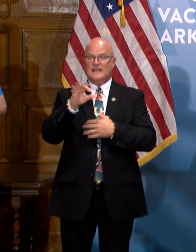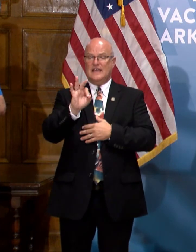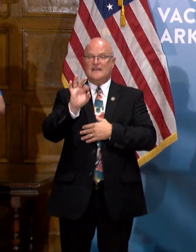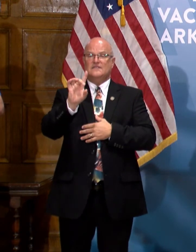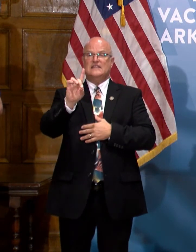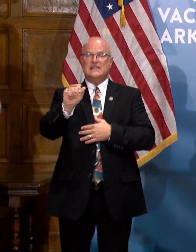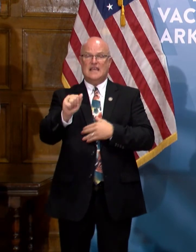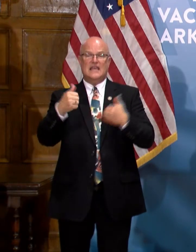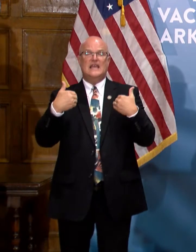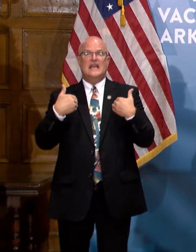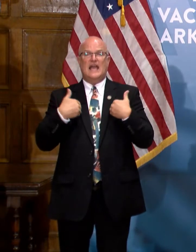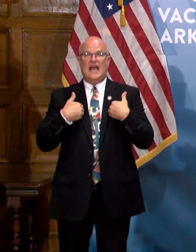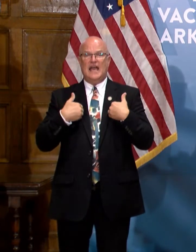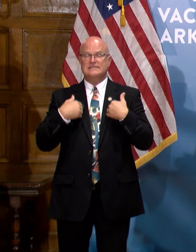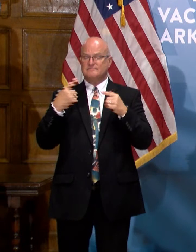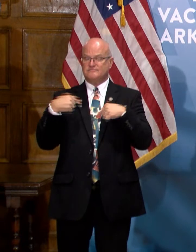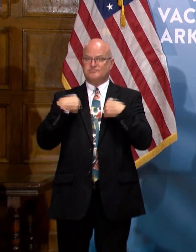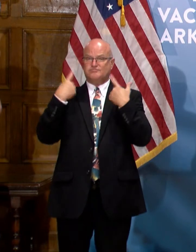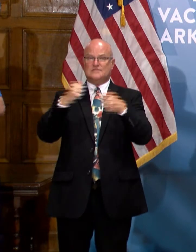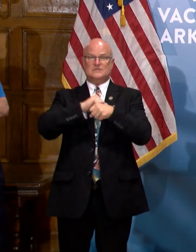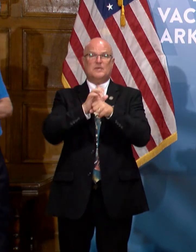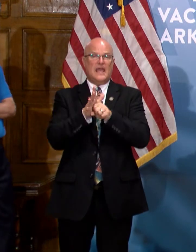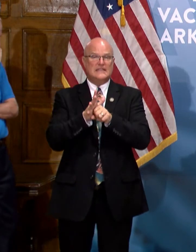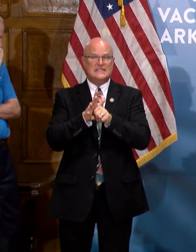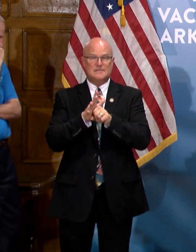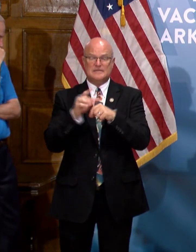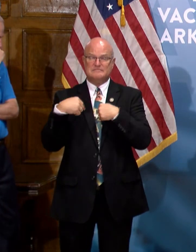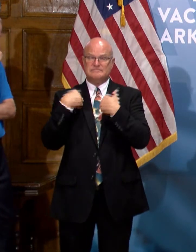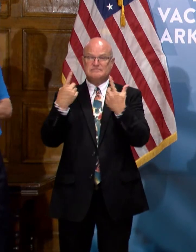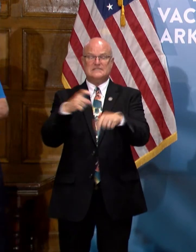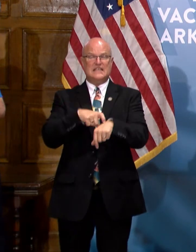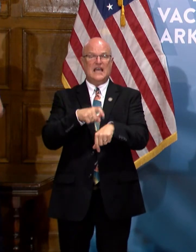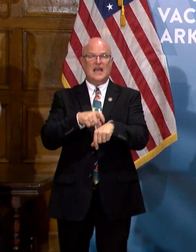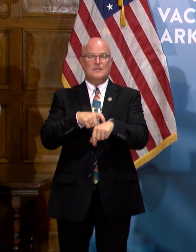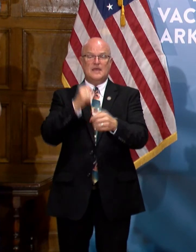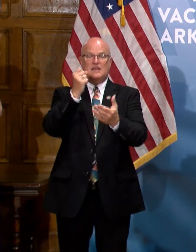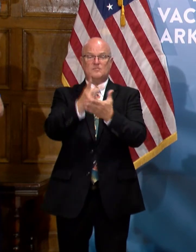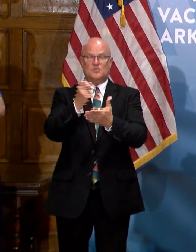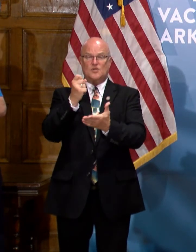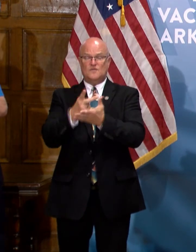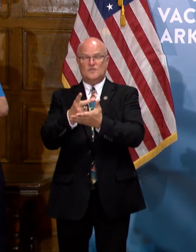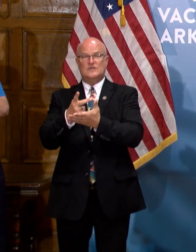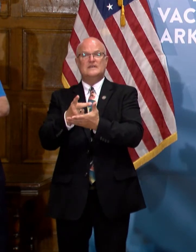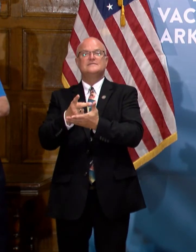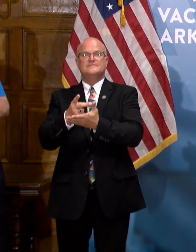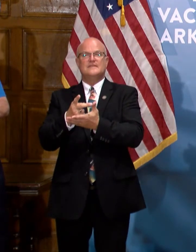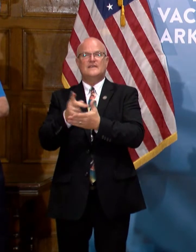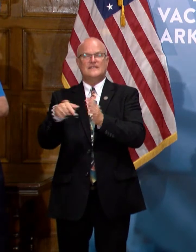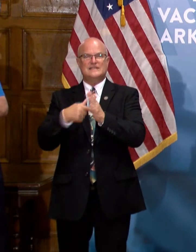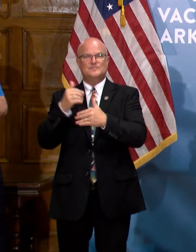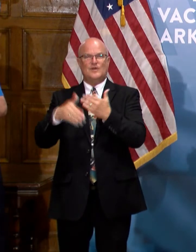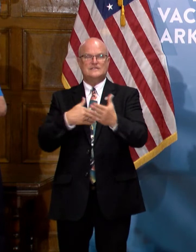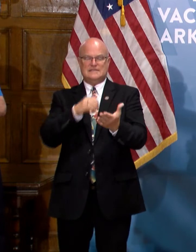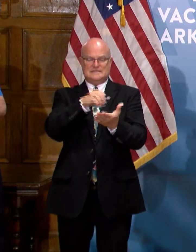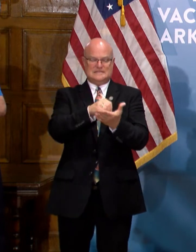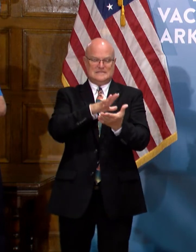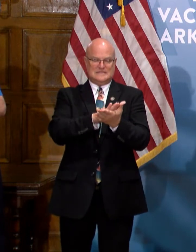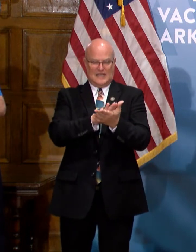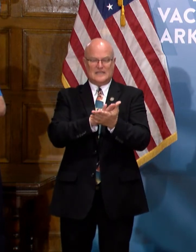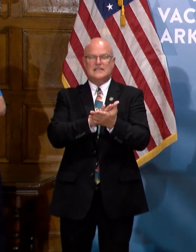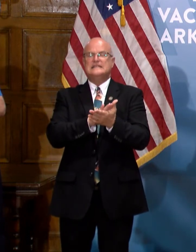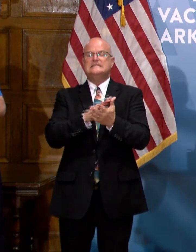FDA has, throughout this pandemic and the approval process of these vaccines, documented that it is taking a measured